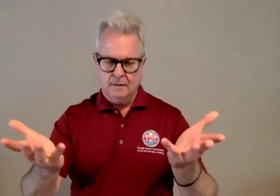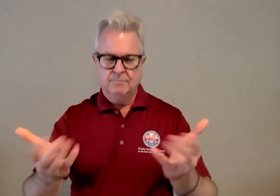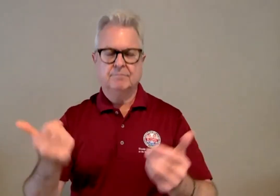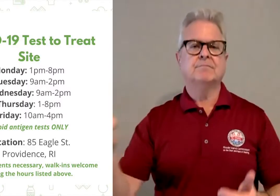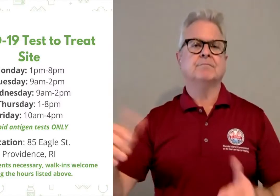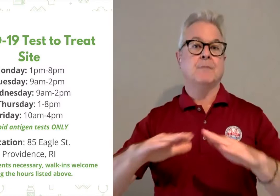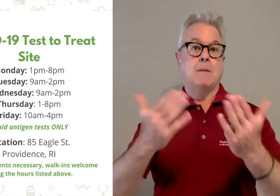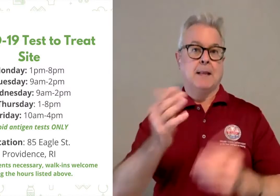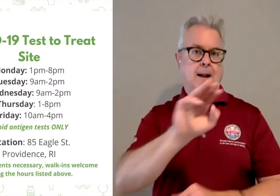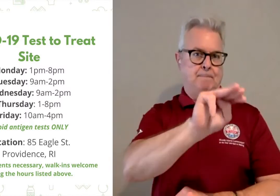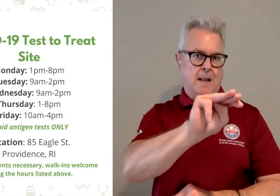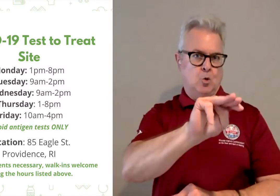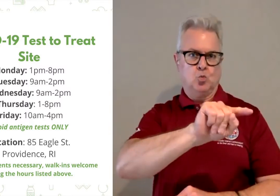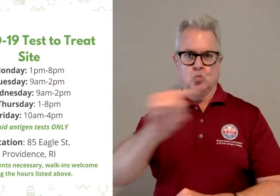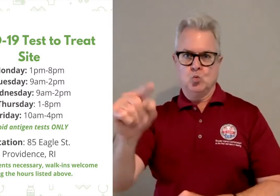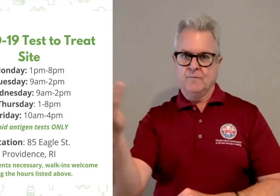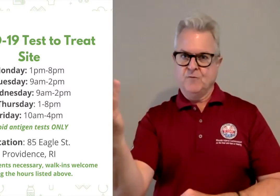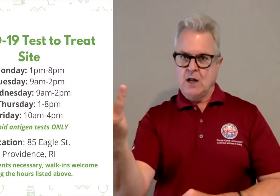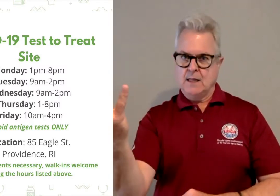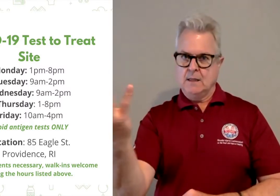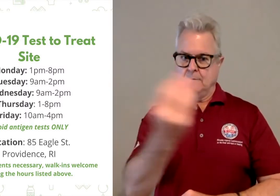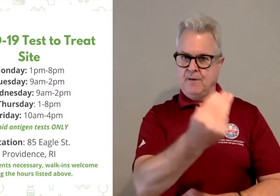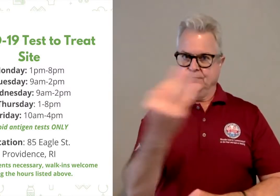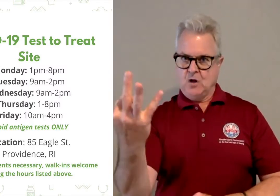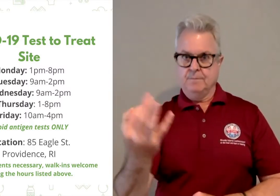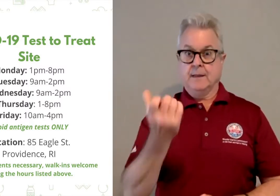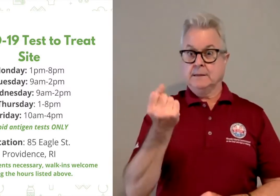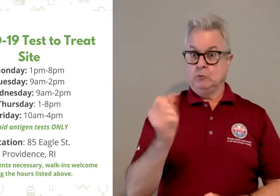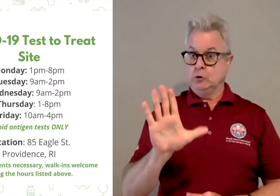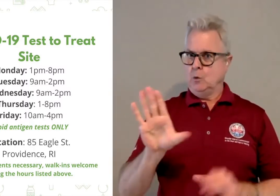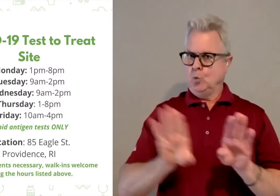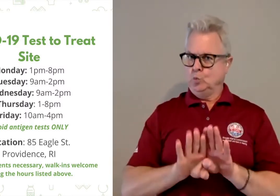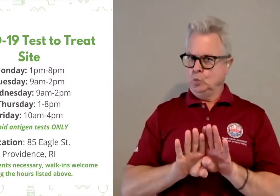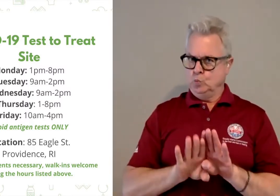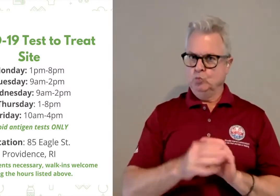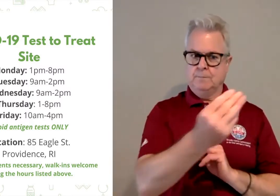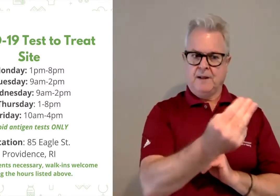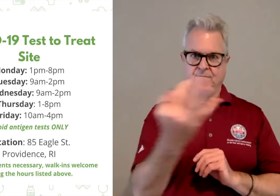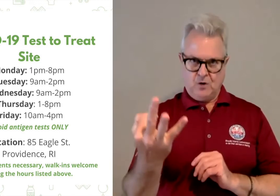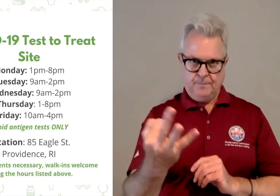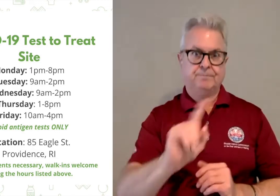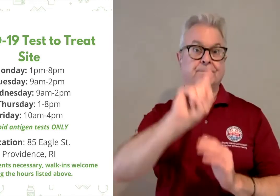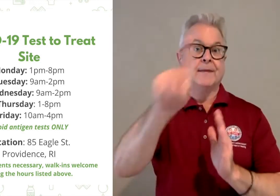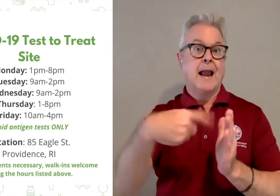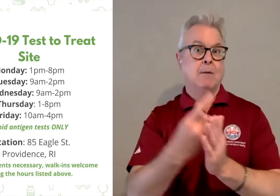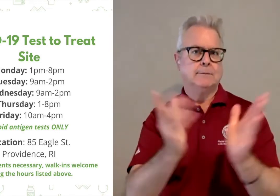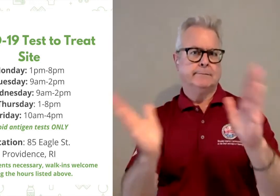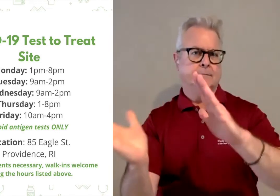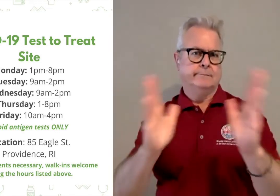Now, the hours and days fluctuate. They're open Monday through Friday. Saturday and Sunday, they are closed. And